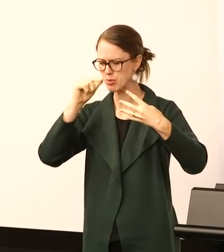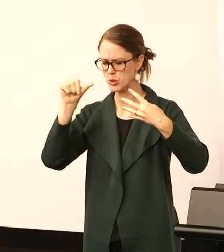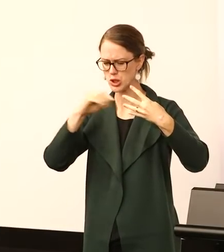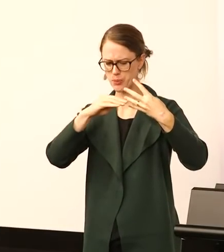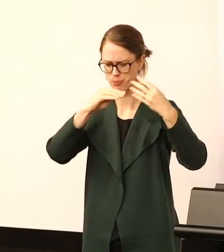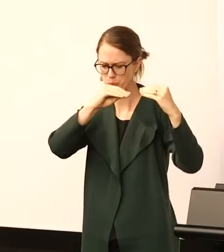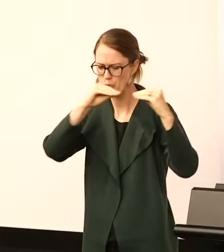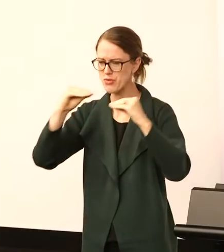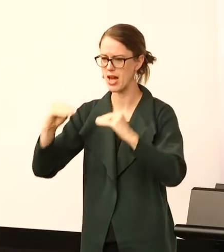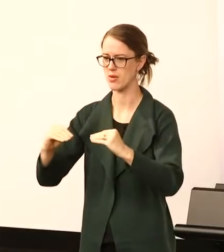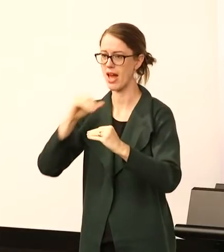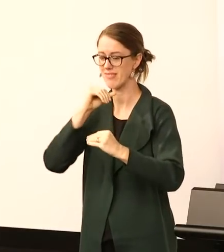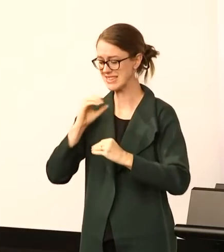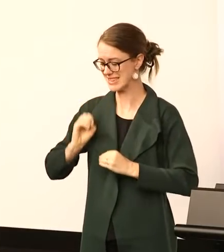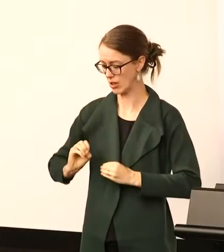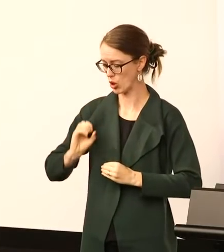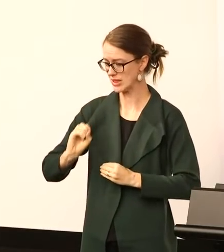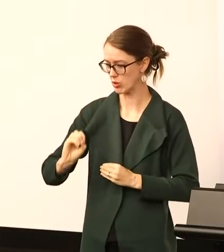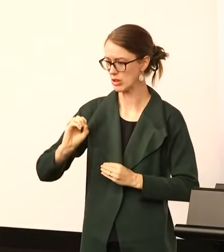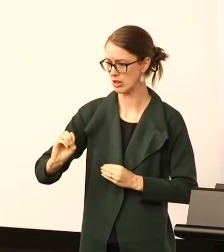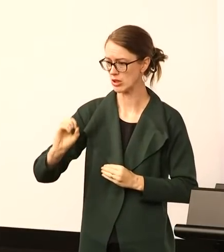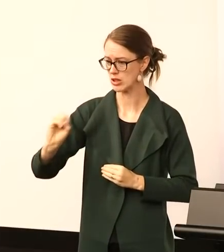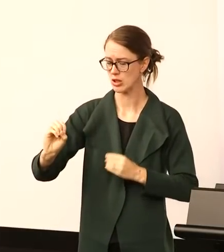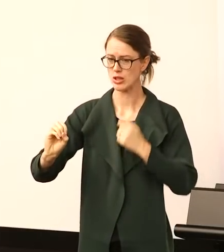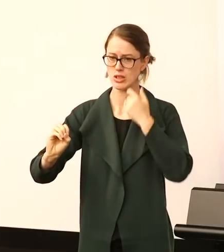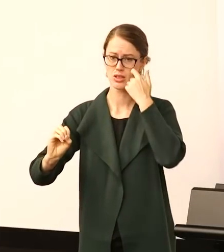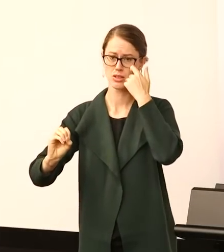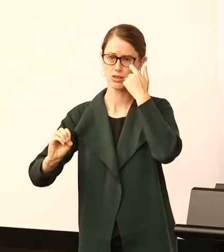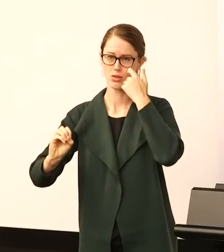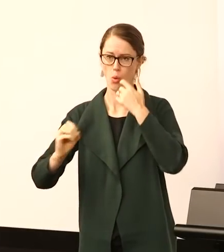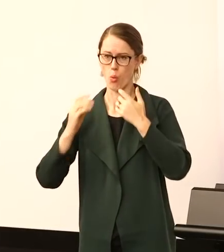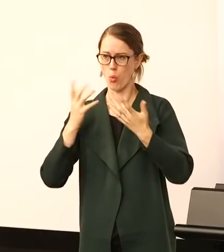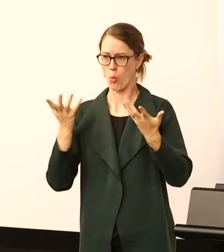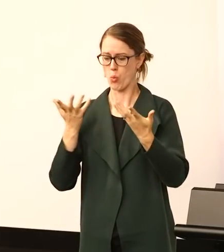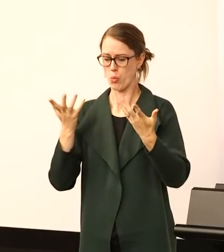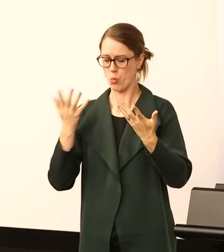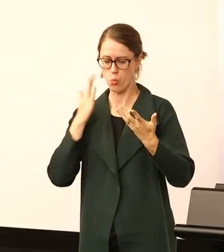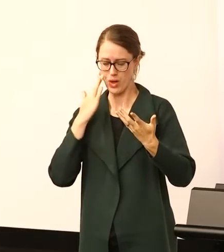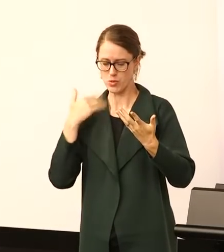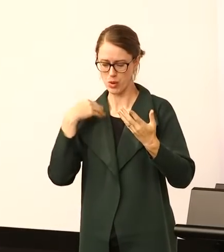movement if we have 0 active cases, if we get to that